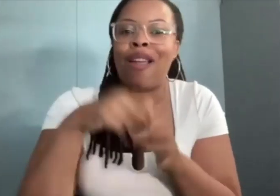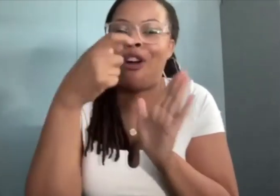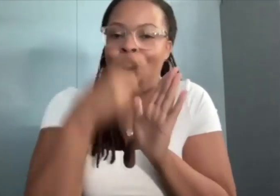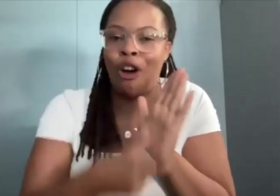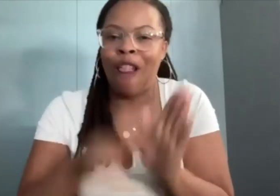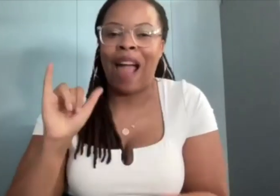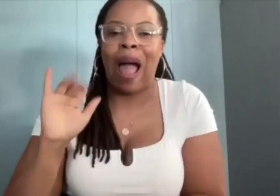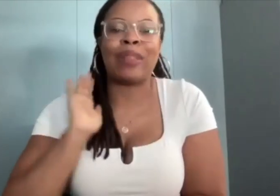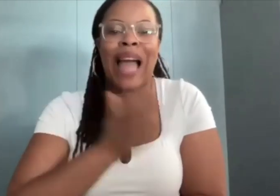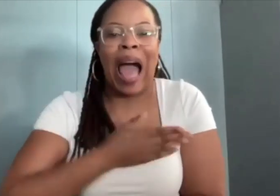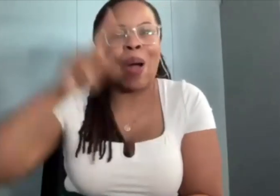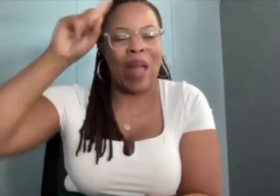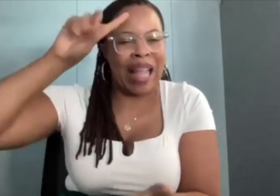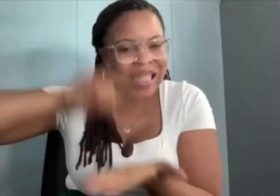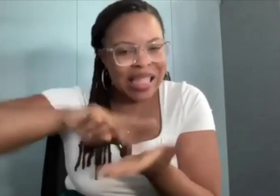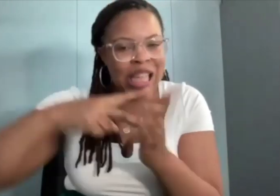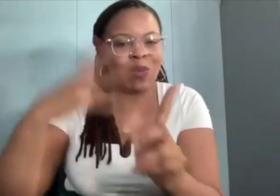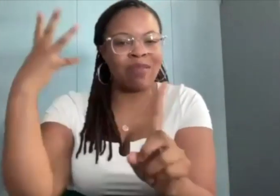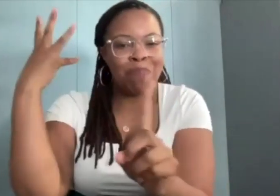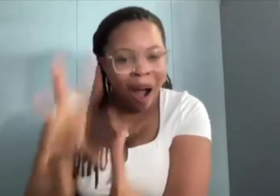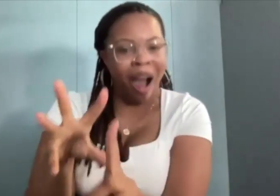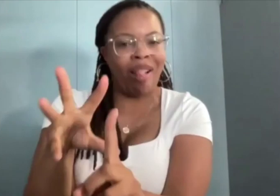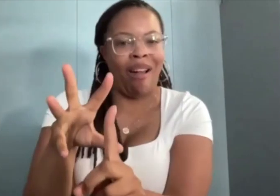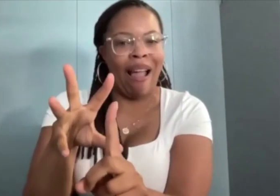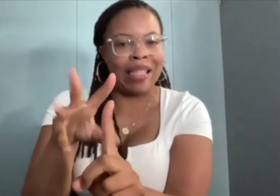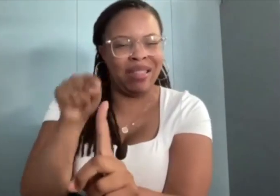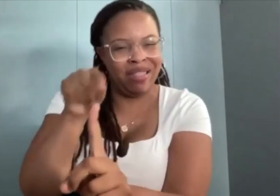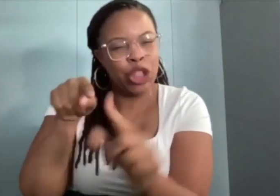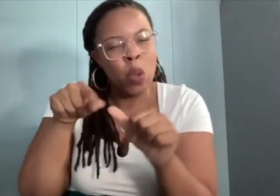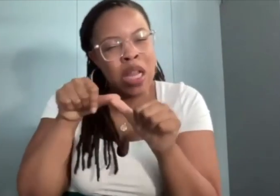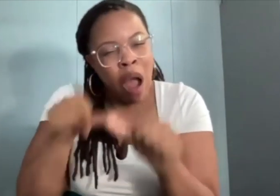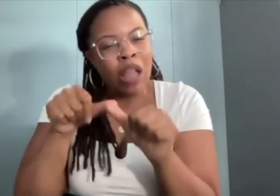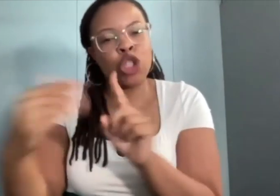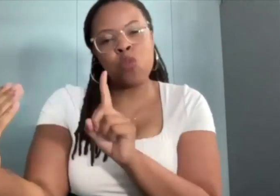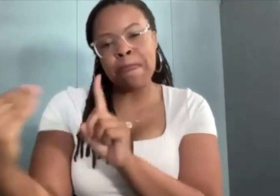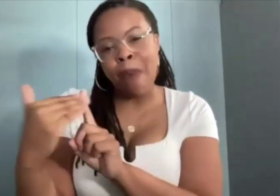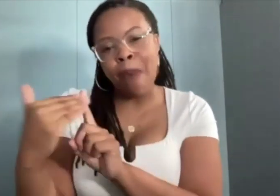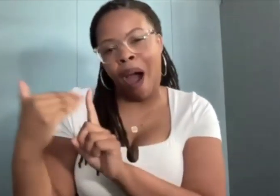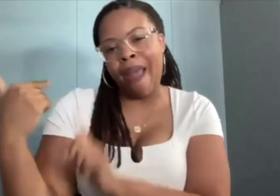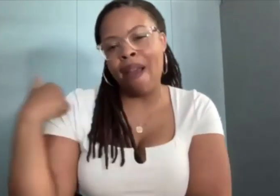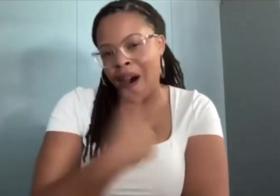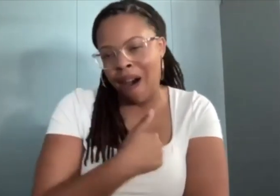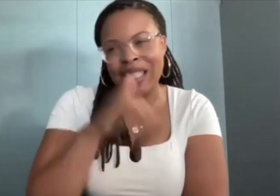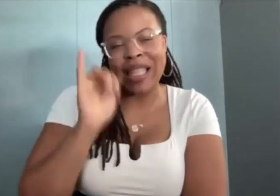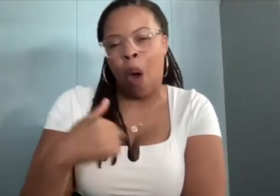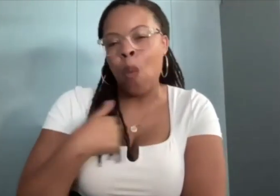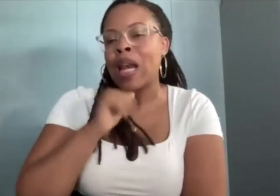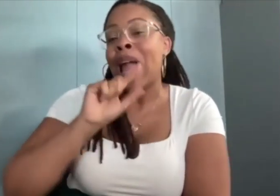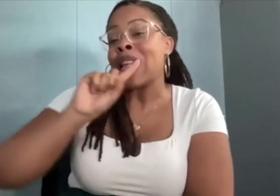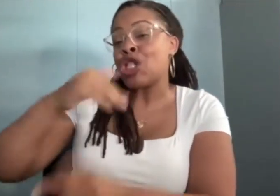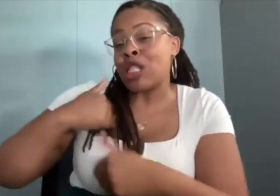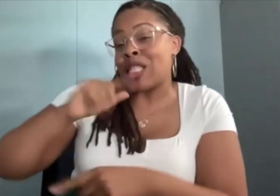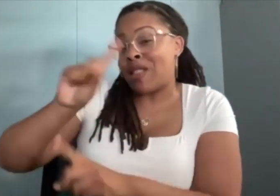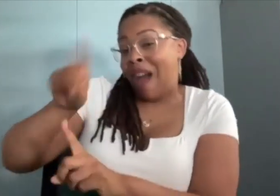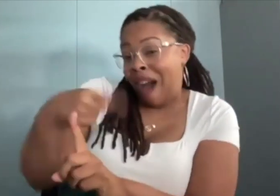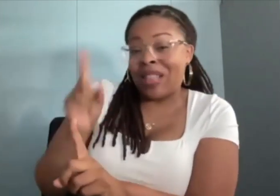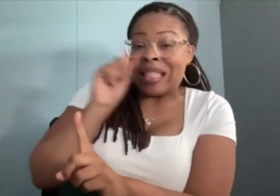hearing individuals, late deafened individuals. Our intention in this article was to spotlight the diversity of the community,